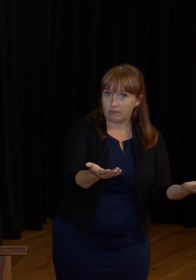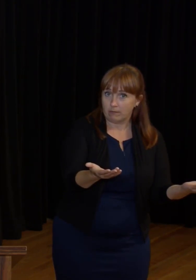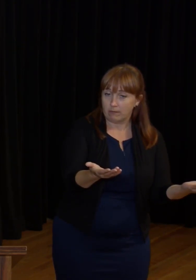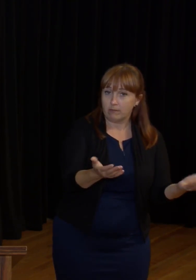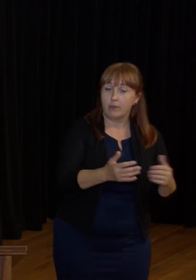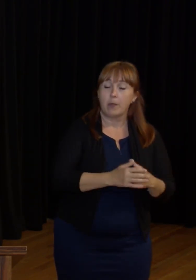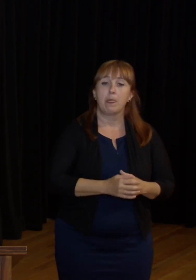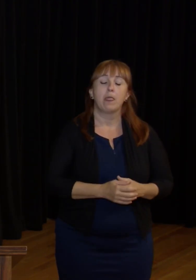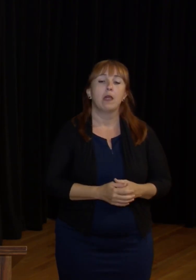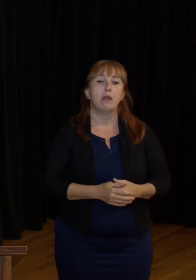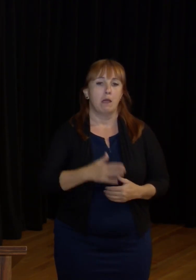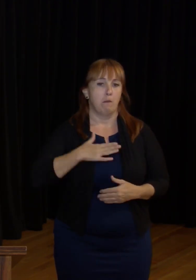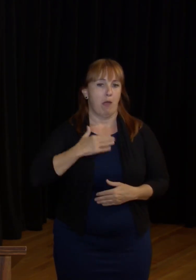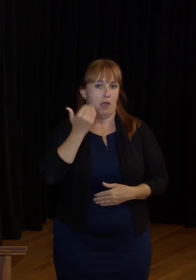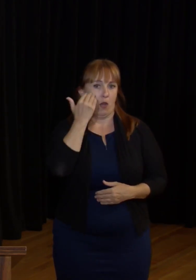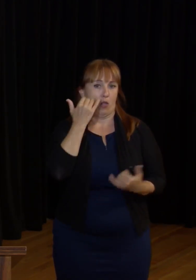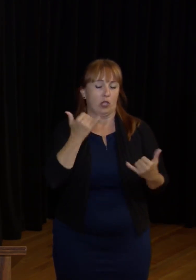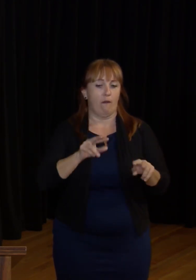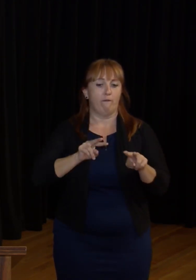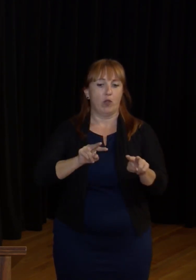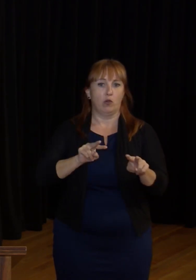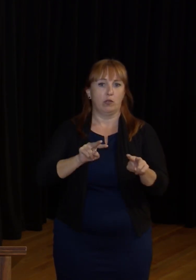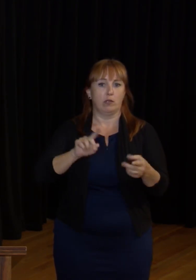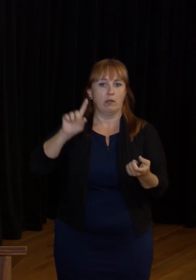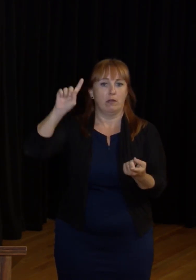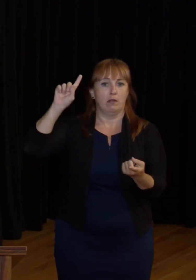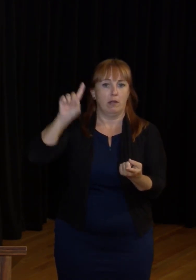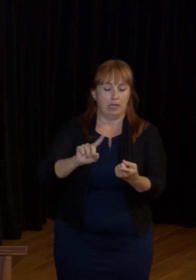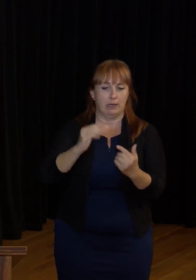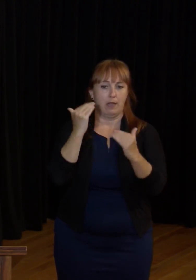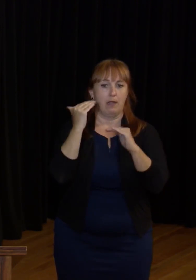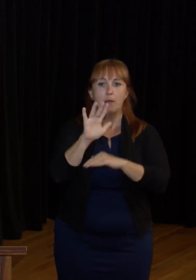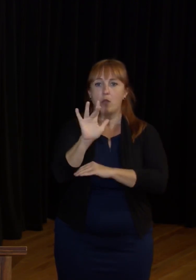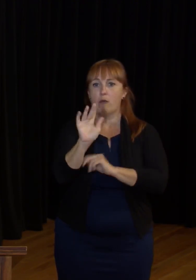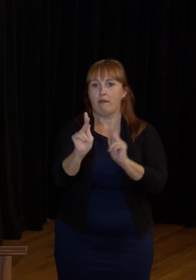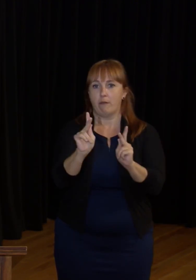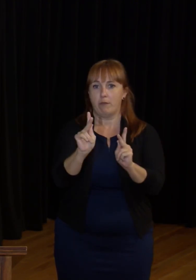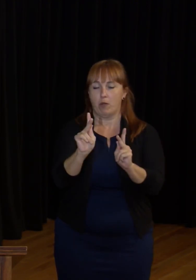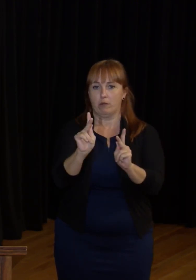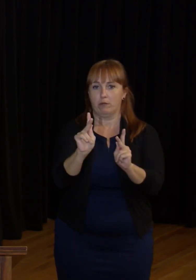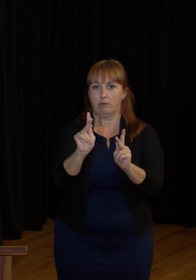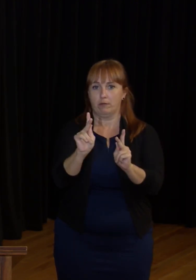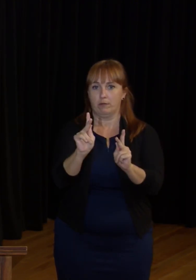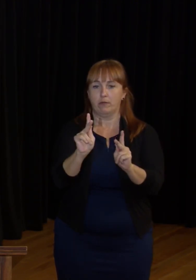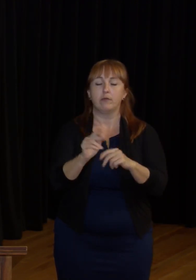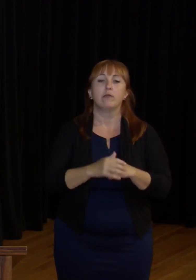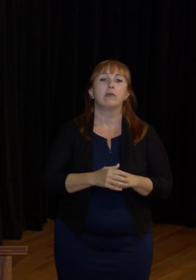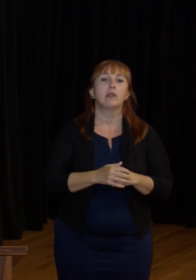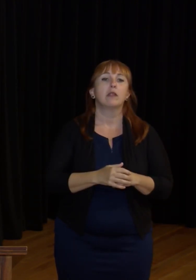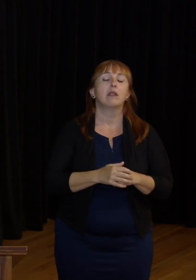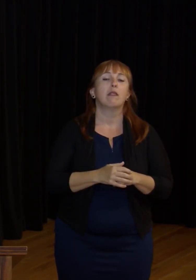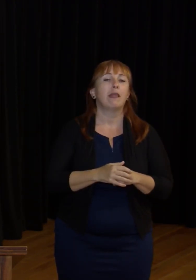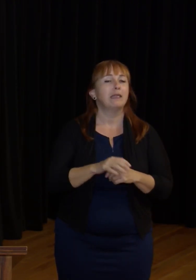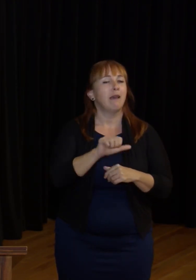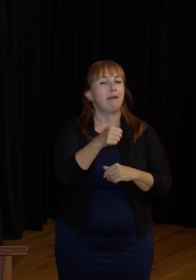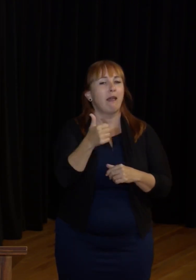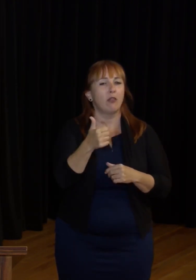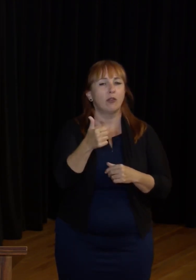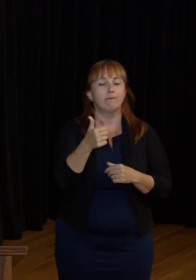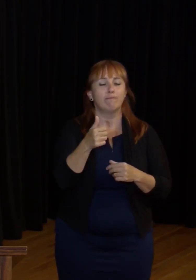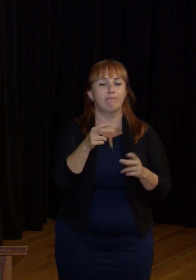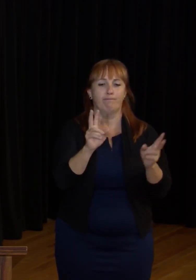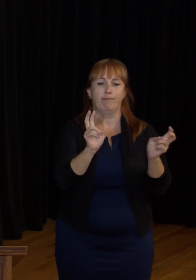No, to my knowledge right now, we're keeping the funerals down to 25 indoors. And again, this is one of those technical areas where we went back and